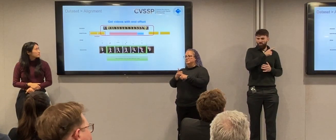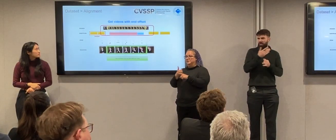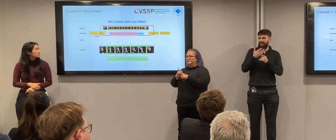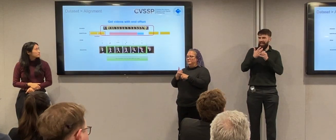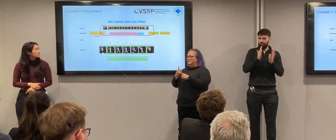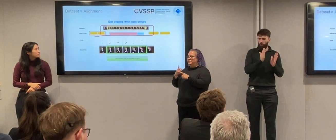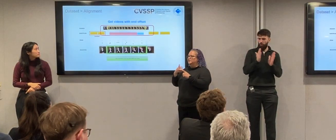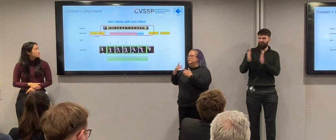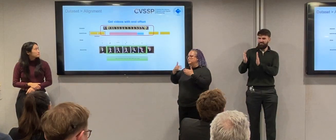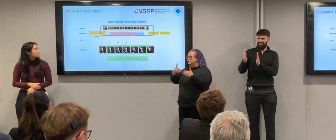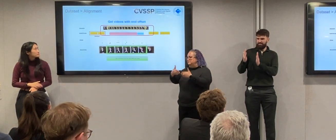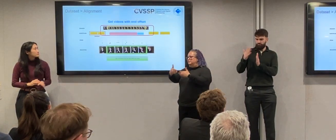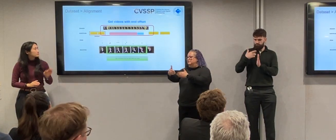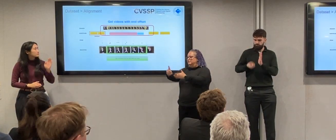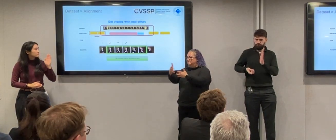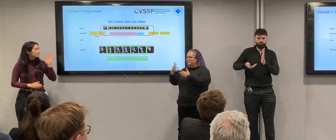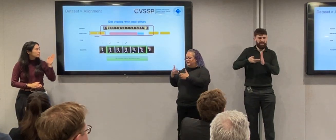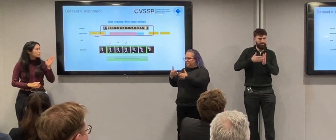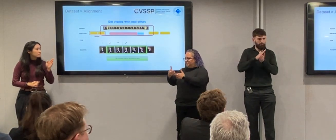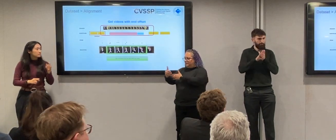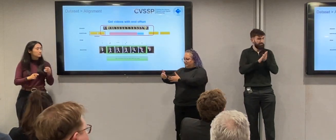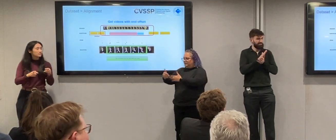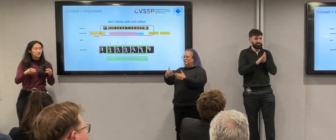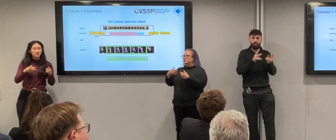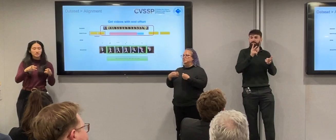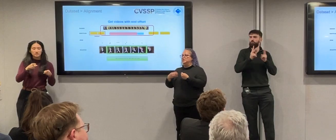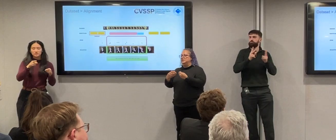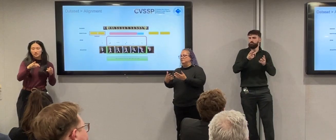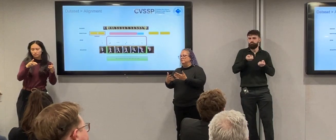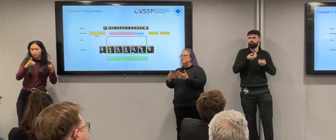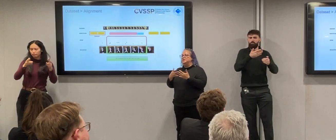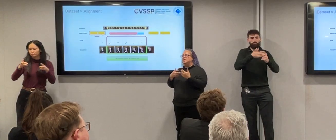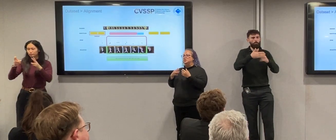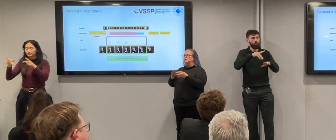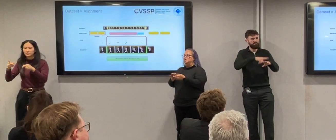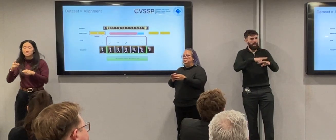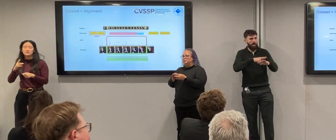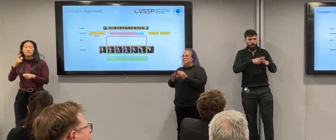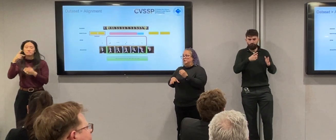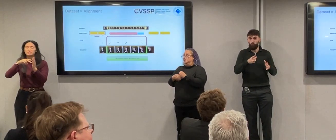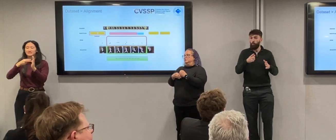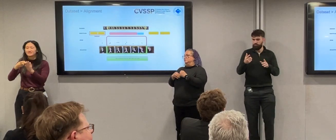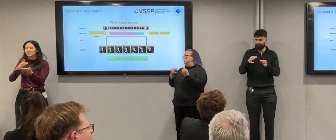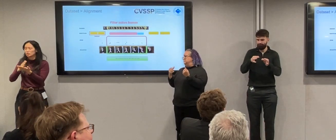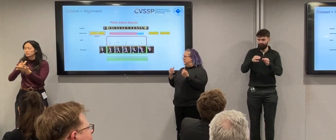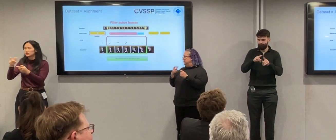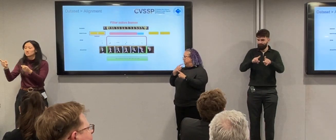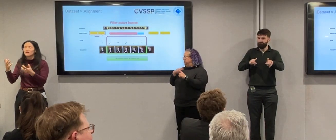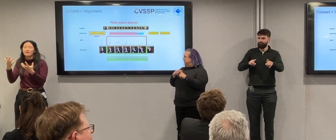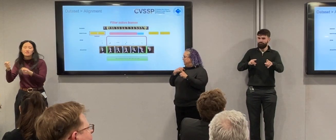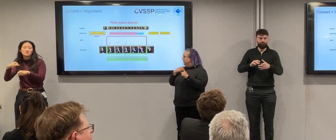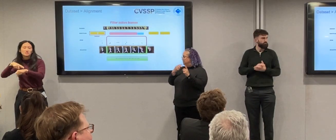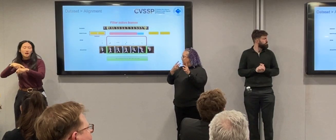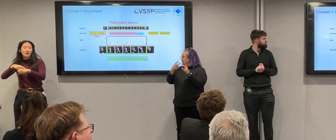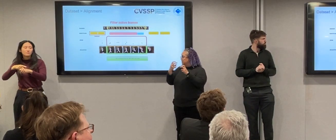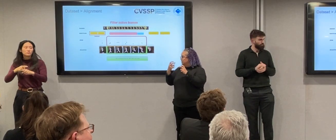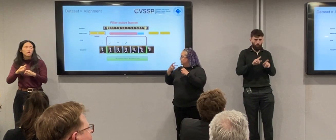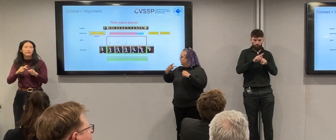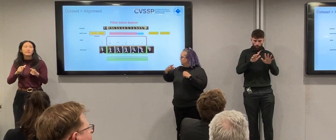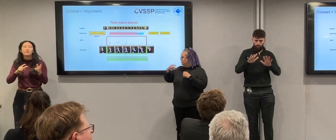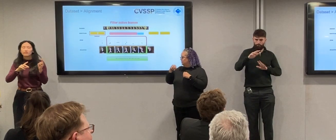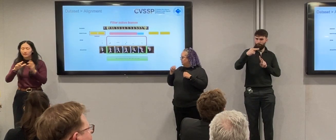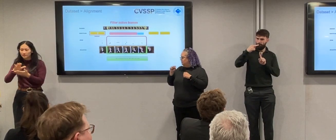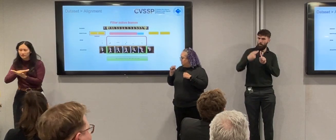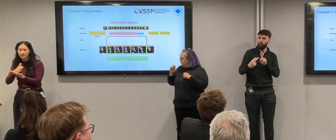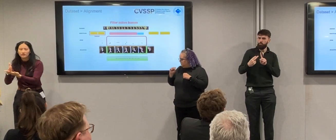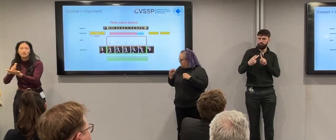to give interpreters additional time. And finally, we extract pause and find